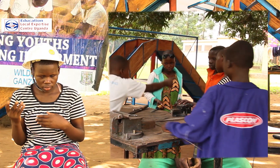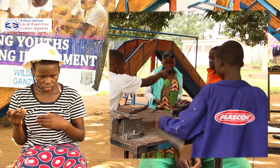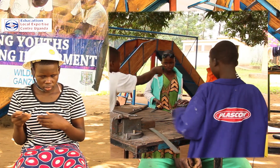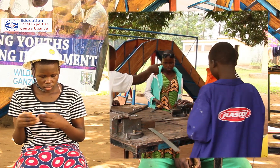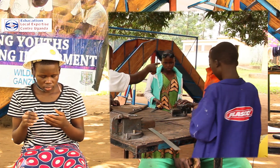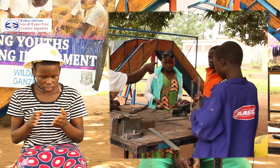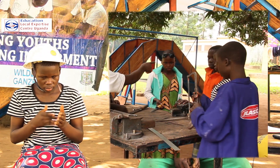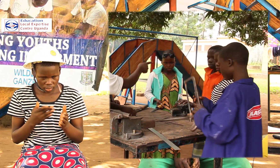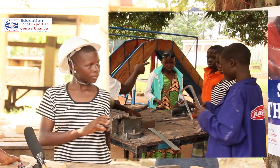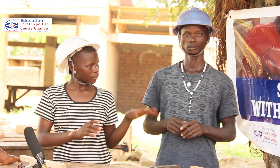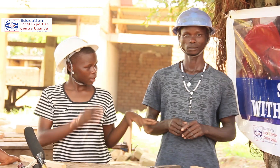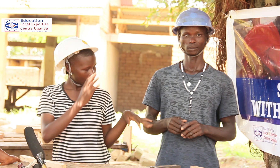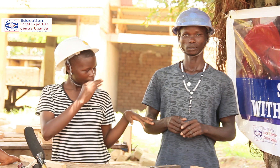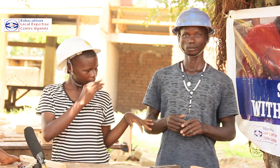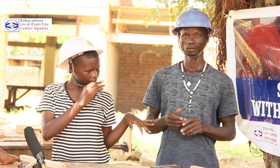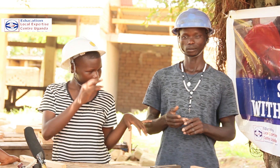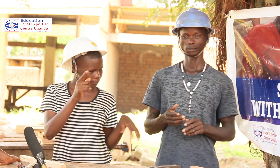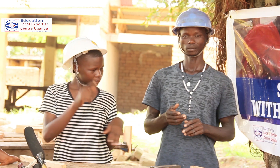very fast.